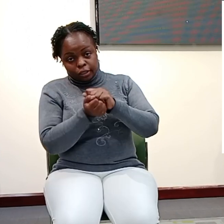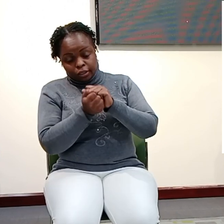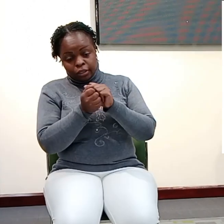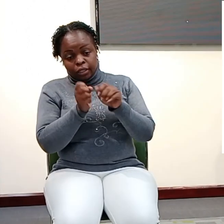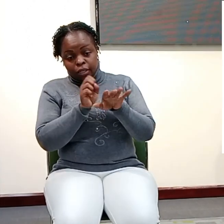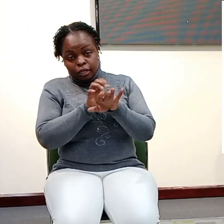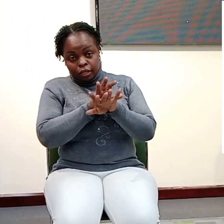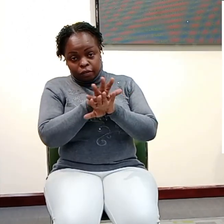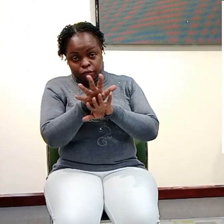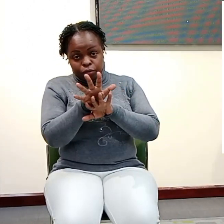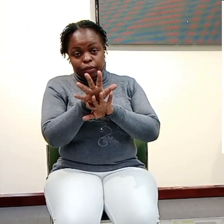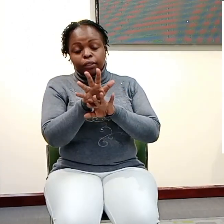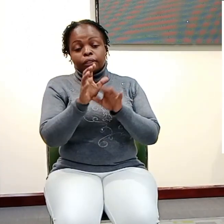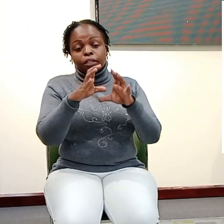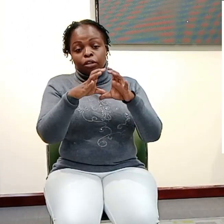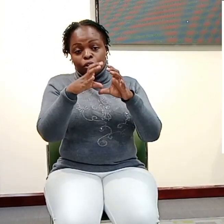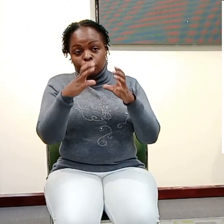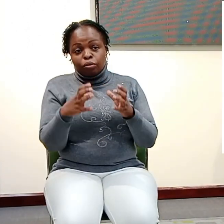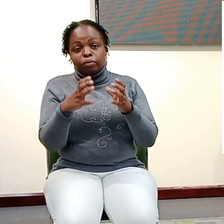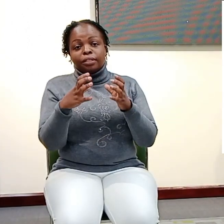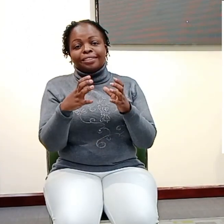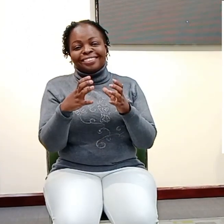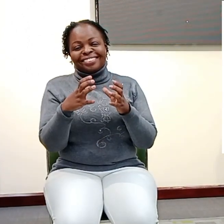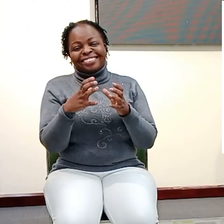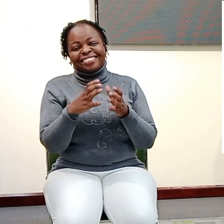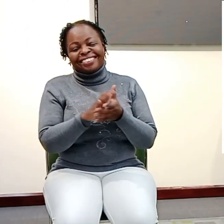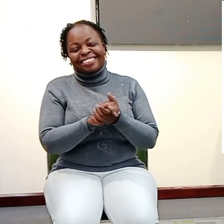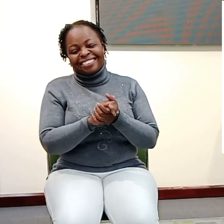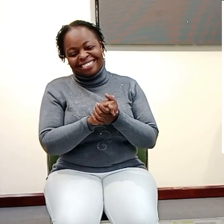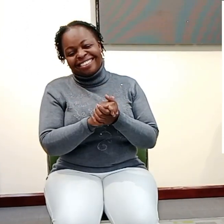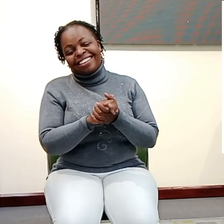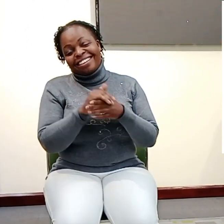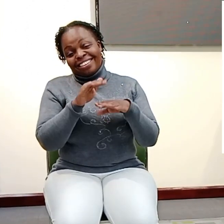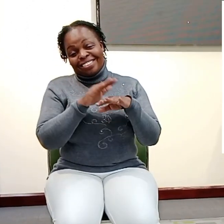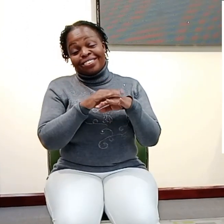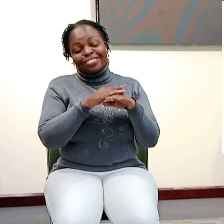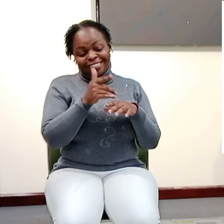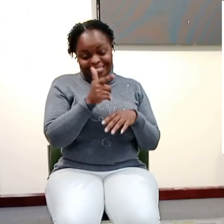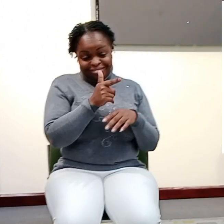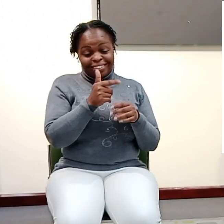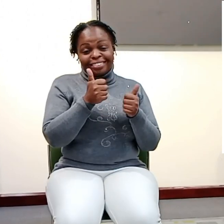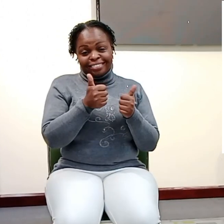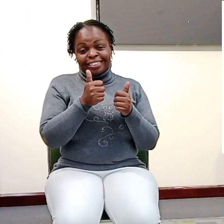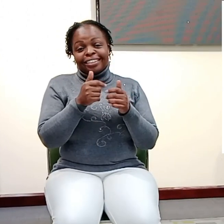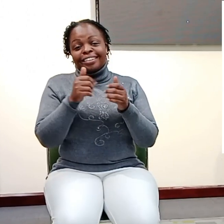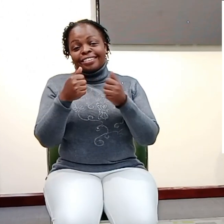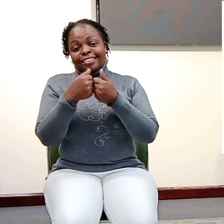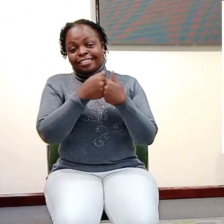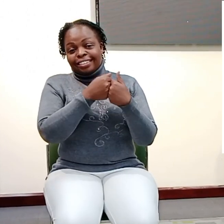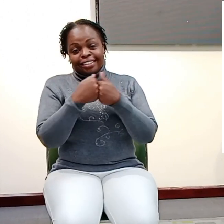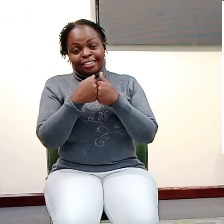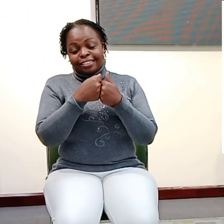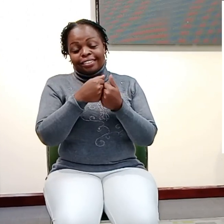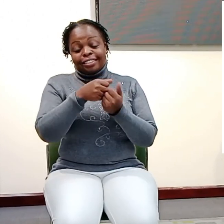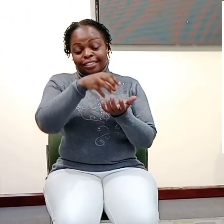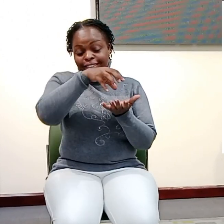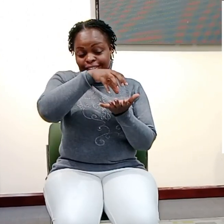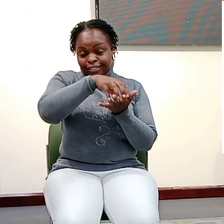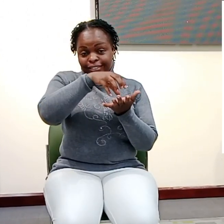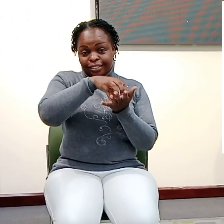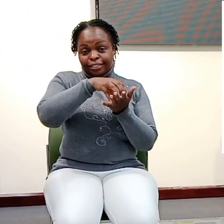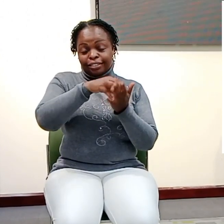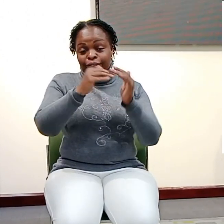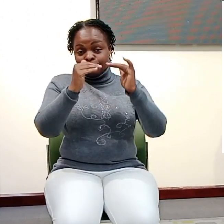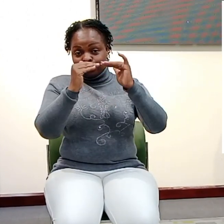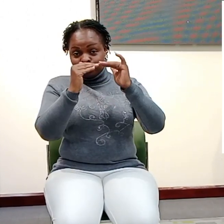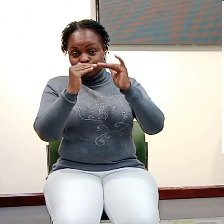communities. Recording in progress. That's good. They challenge the status quo. They ensure